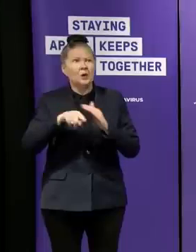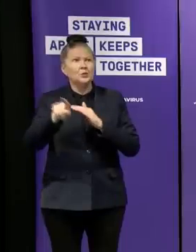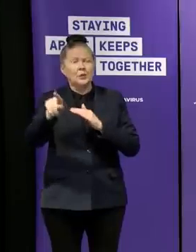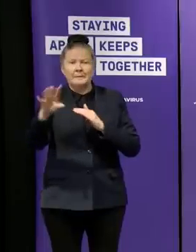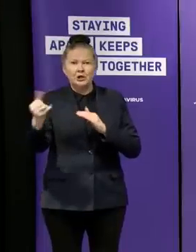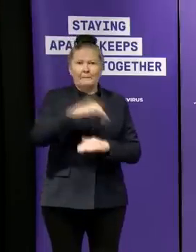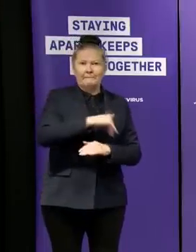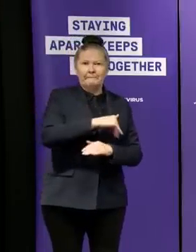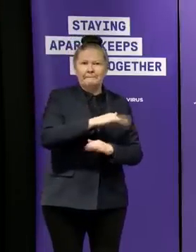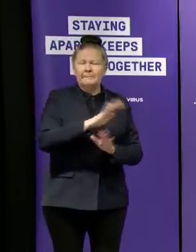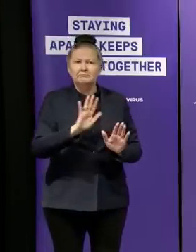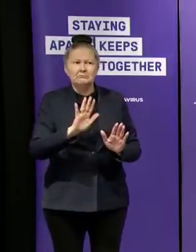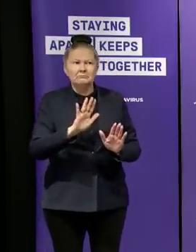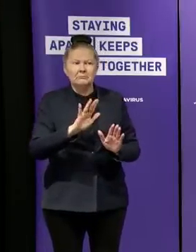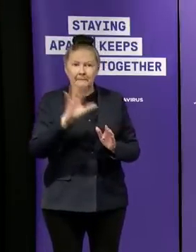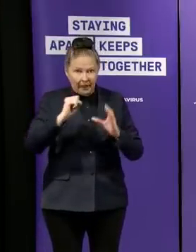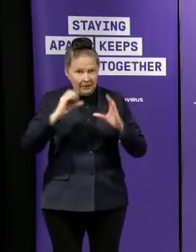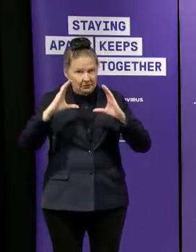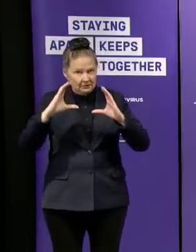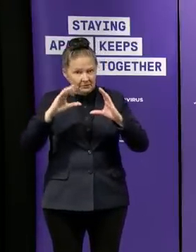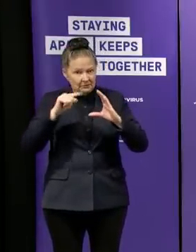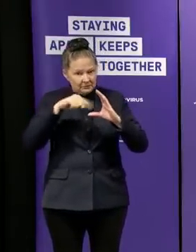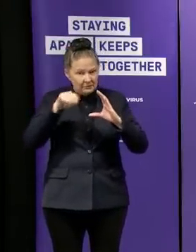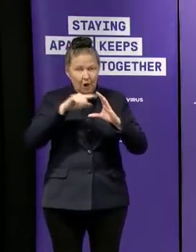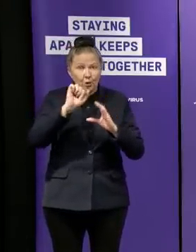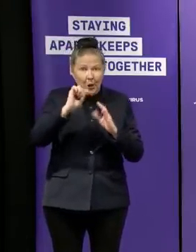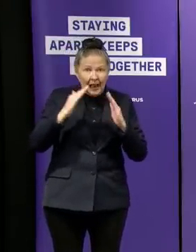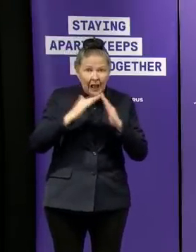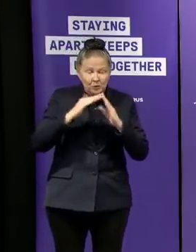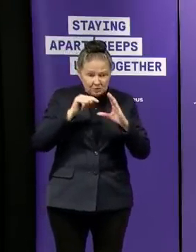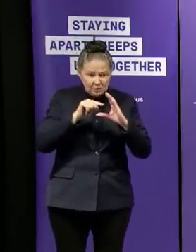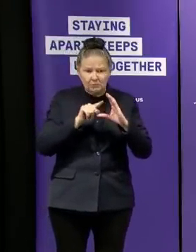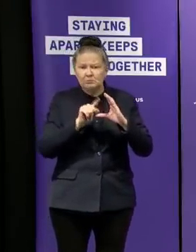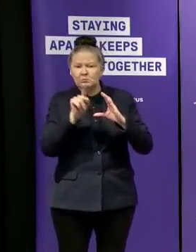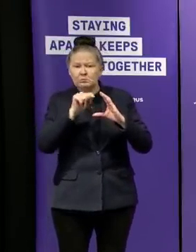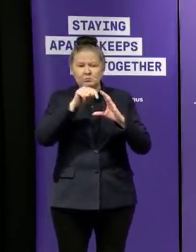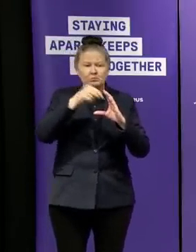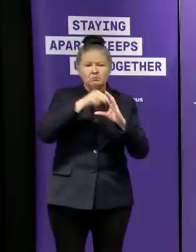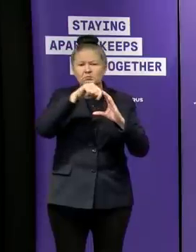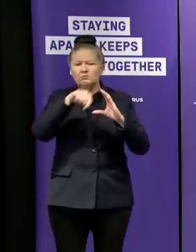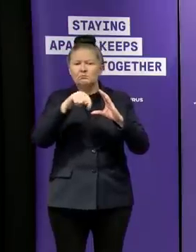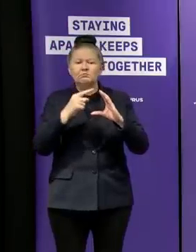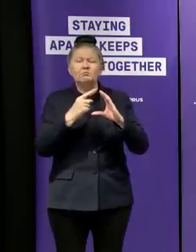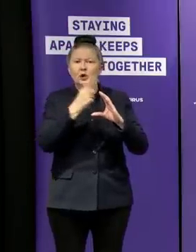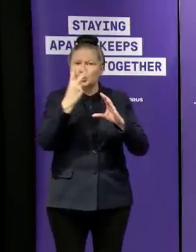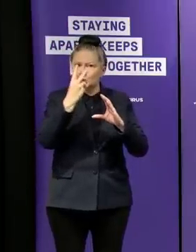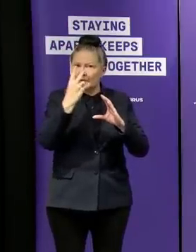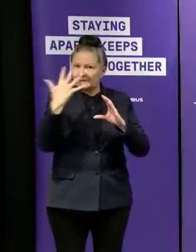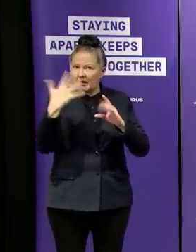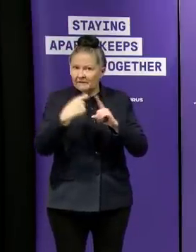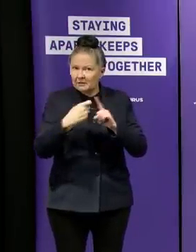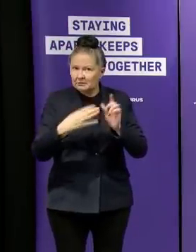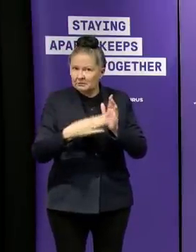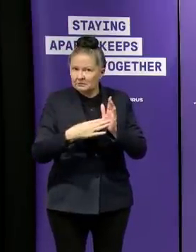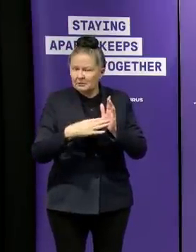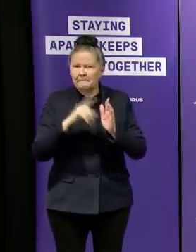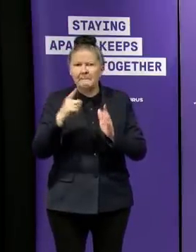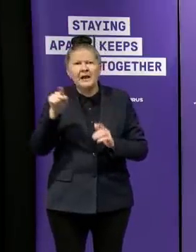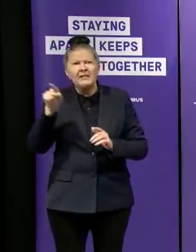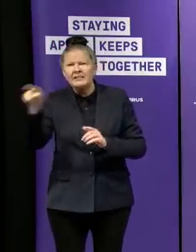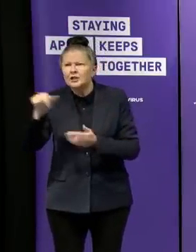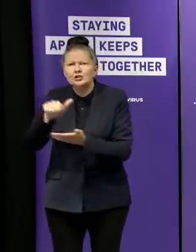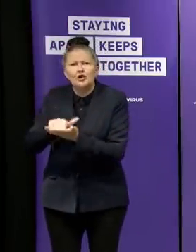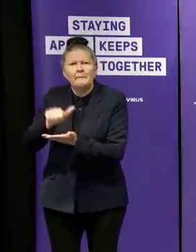haircut within 25 k's, but there's not a time limit. But there will be conditions in that barber shop or hair